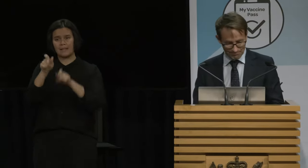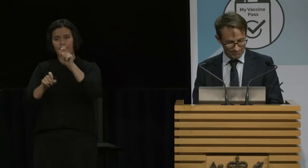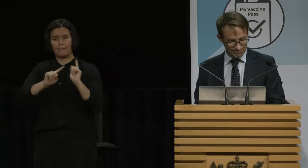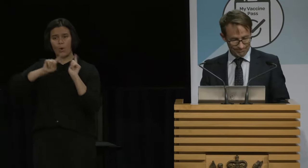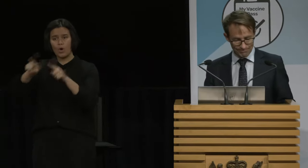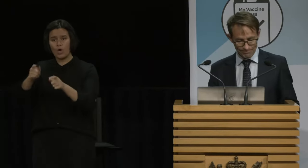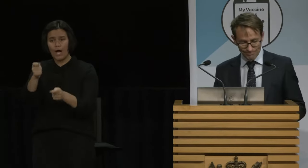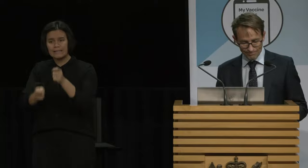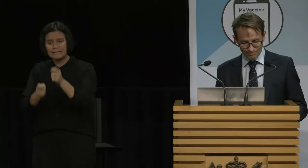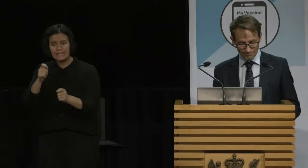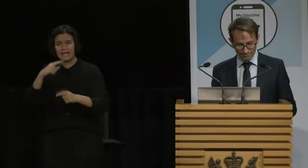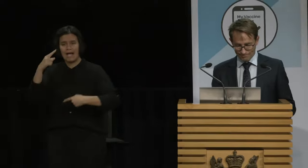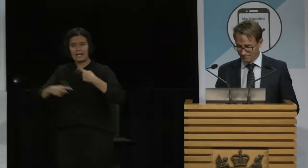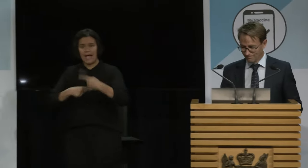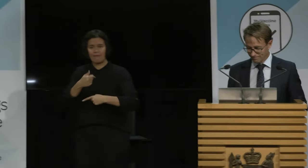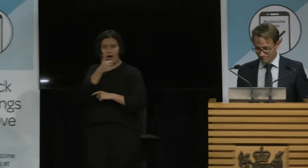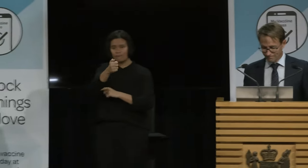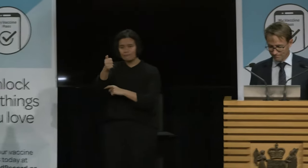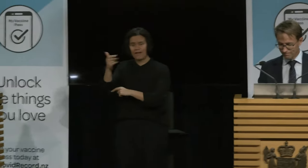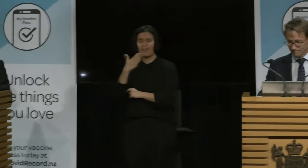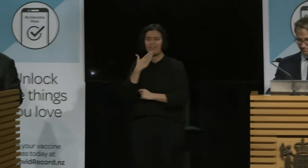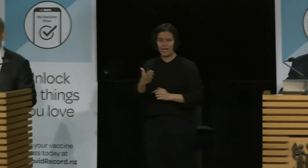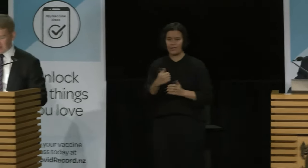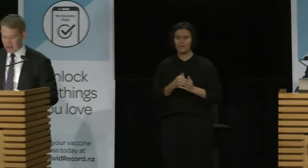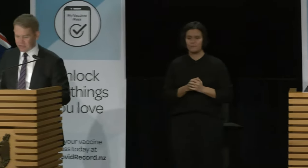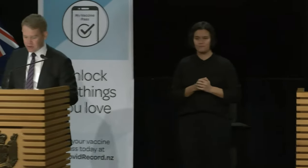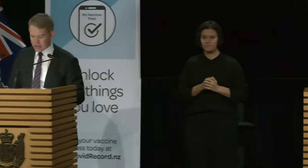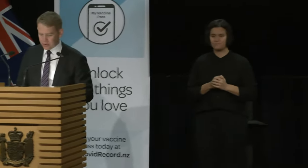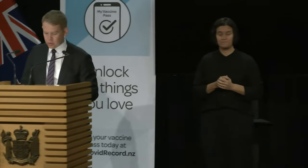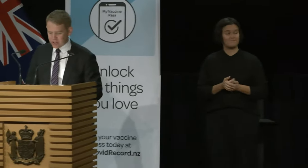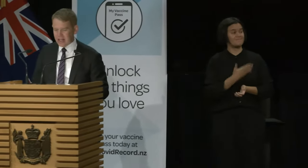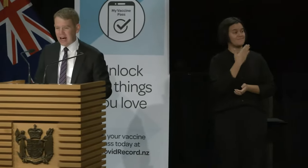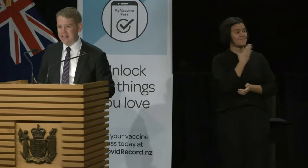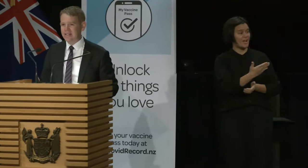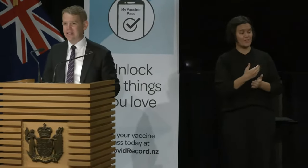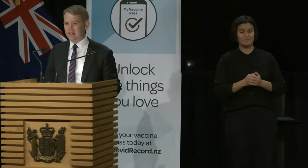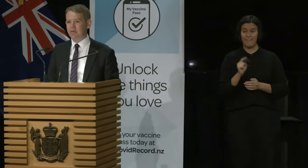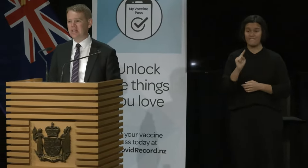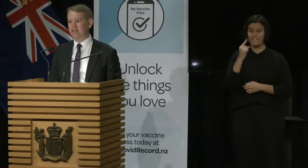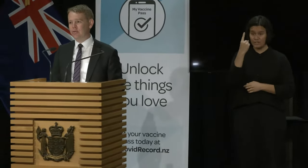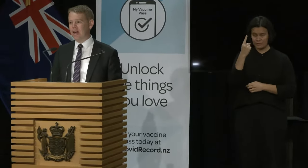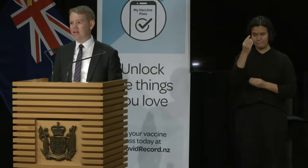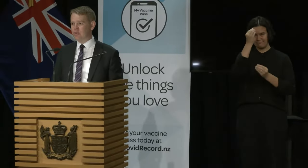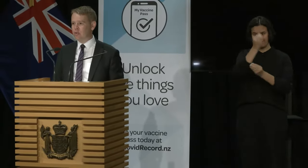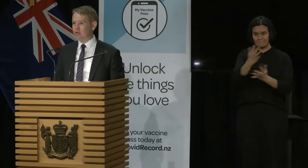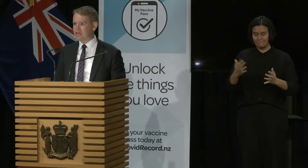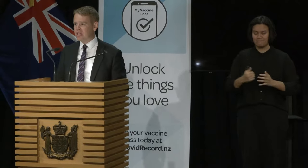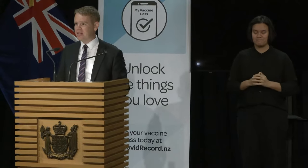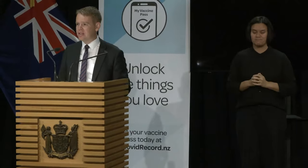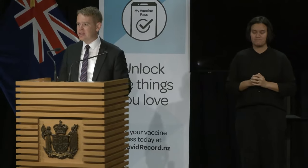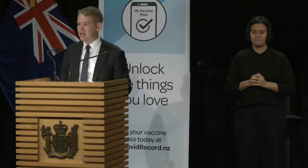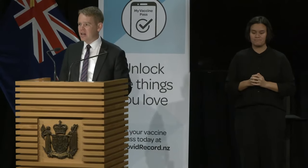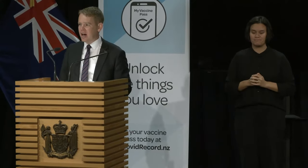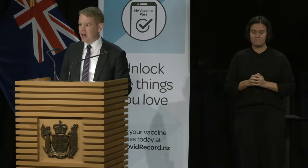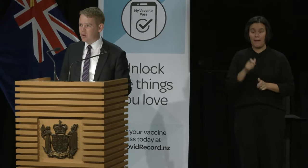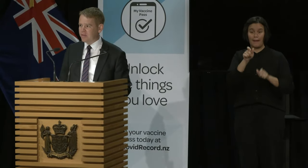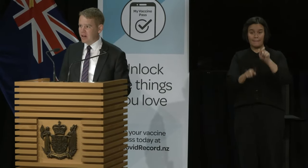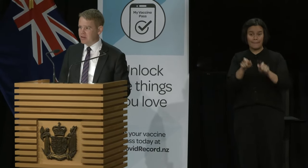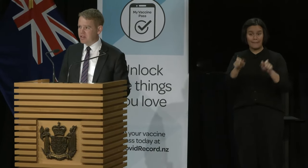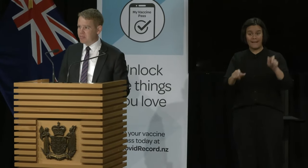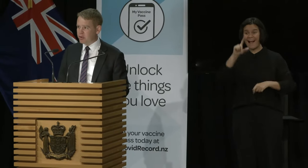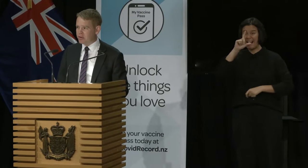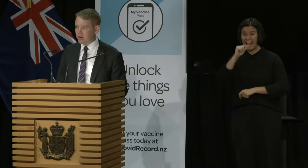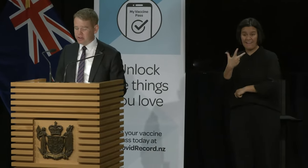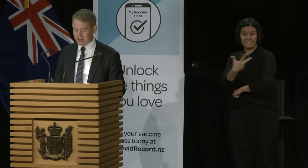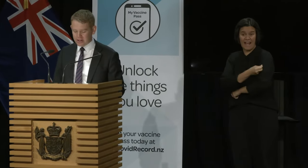Minister. Thanks, Dr Bloomfield. And I'll start on that particular note. A big shout-out, first of all, to the 86% of eligible New Zealanders who